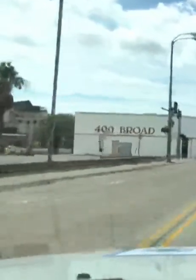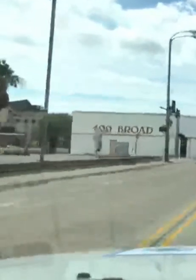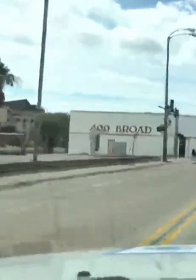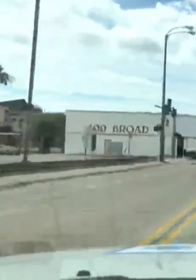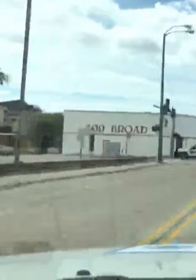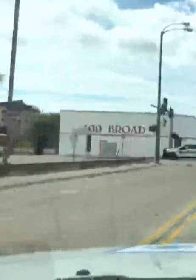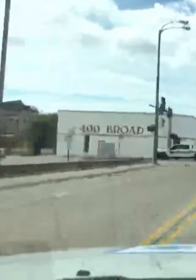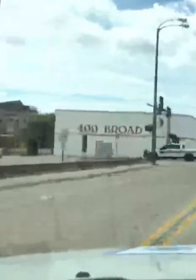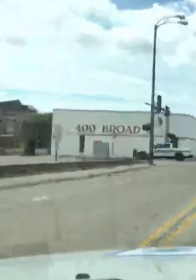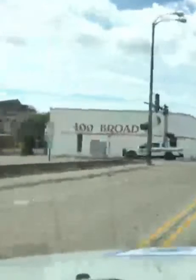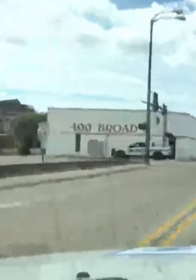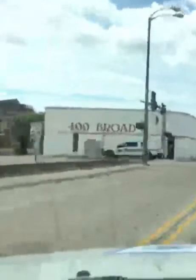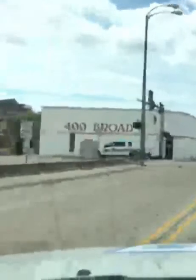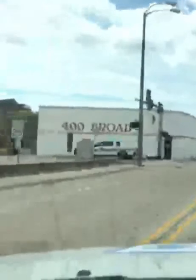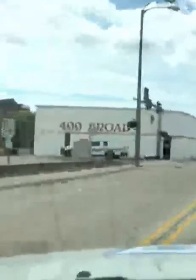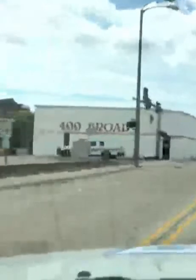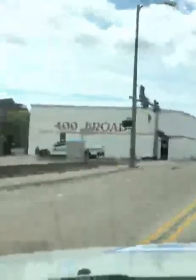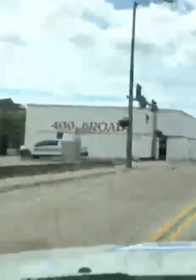power lines.